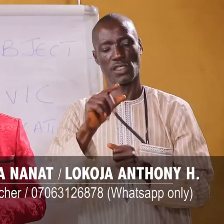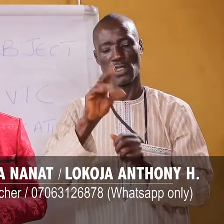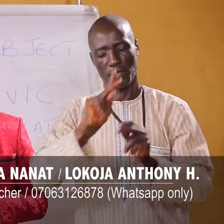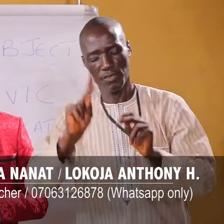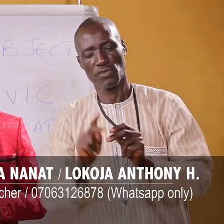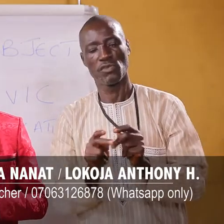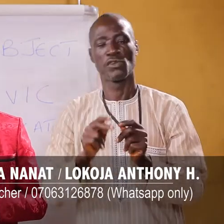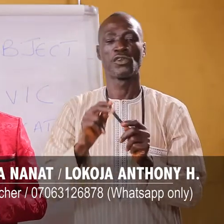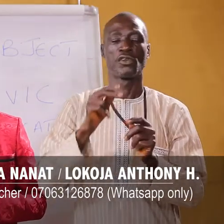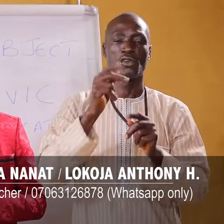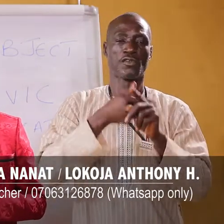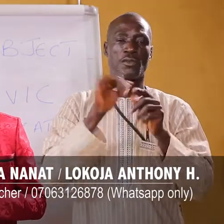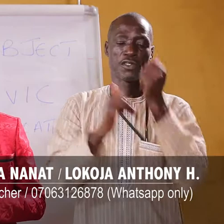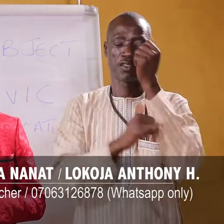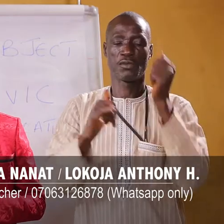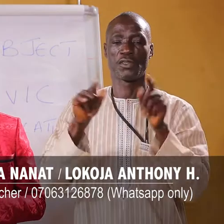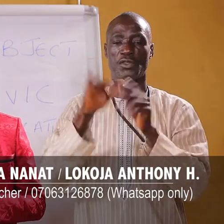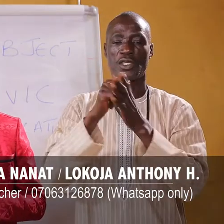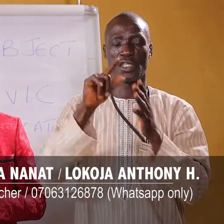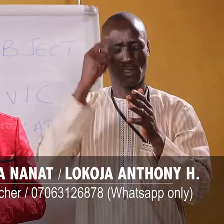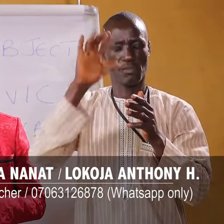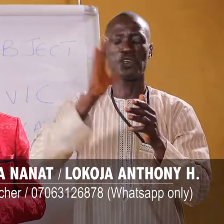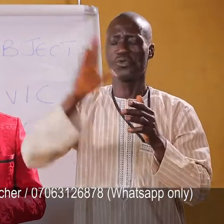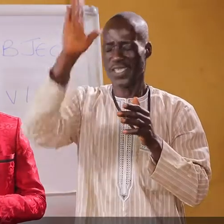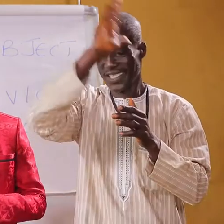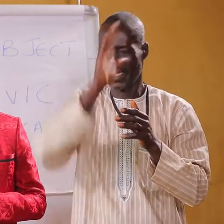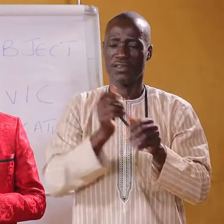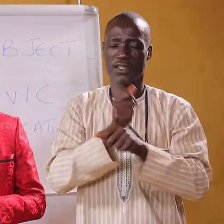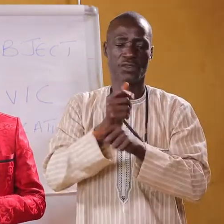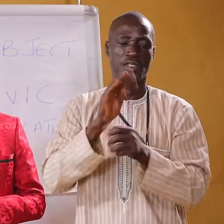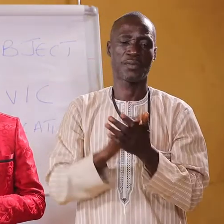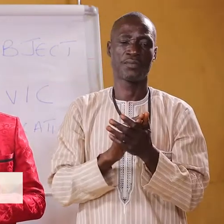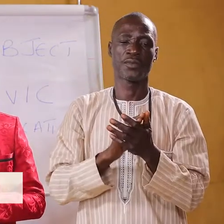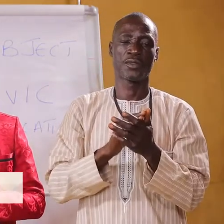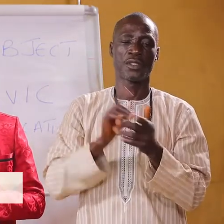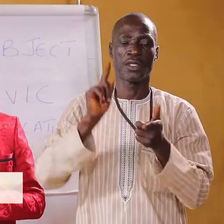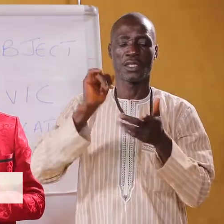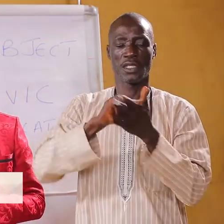that they try to make the government to respect